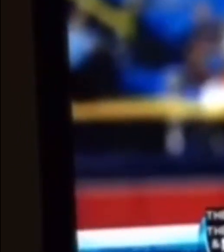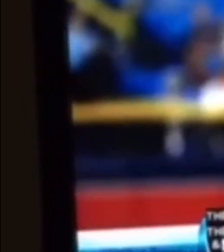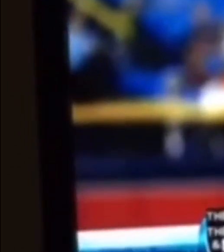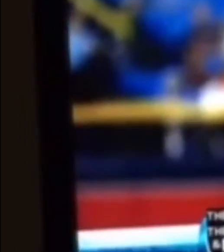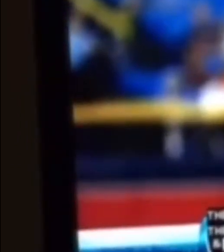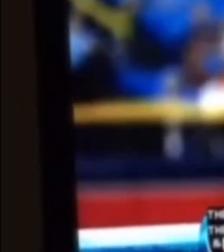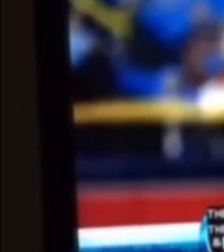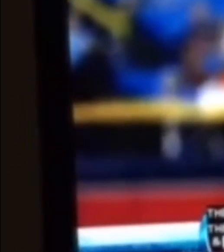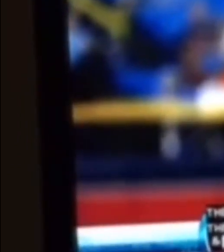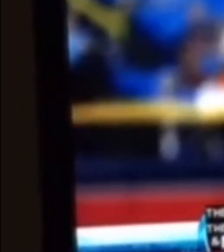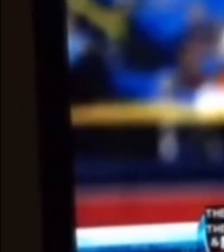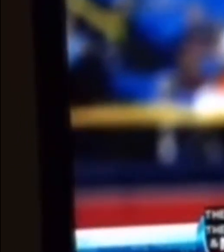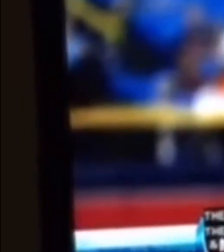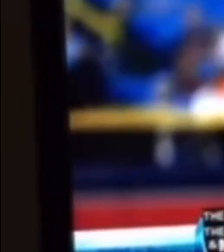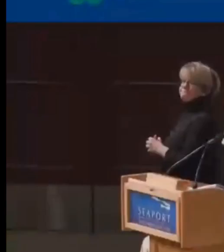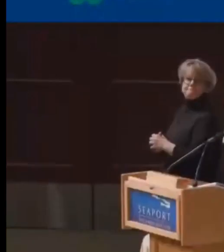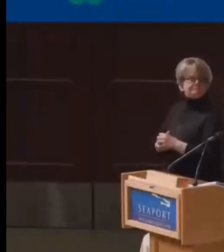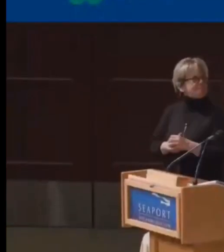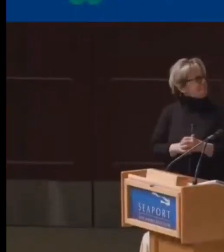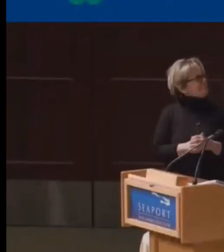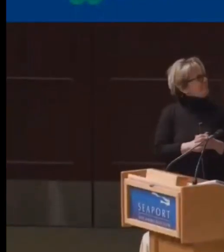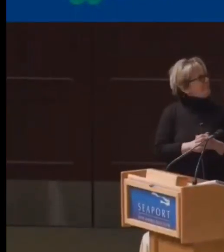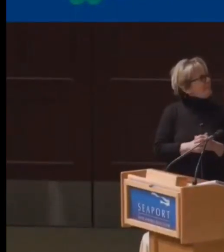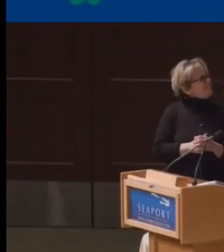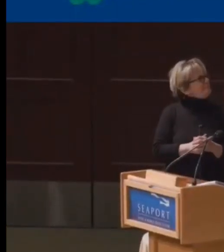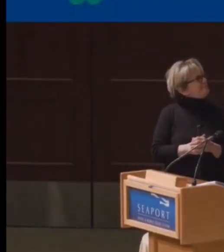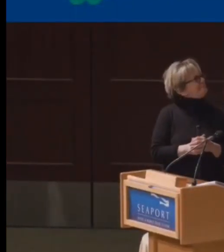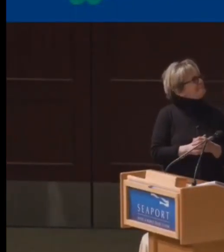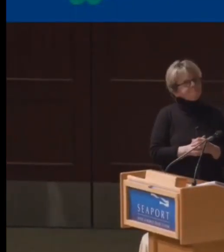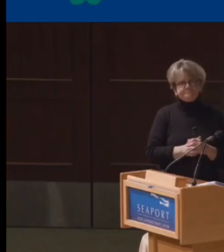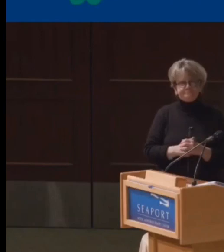Andrew Roberts, Baseball Bits.